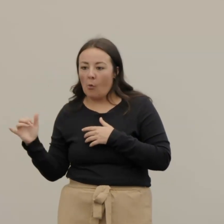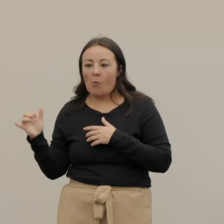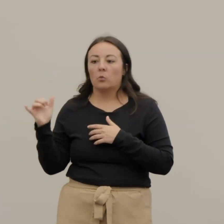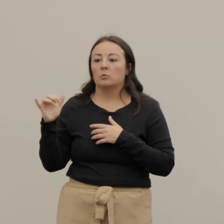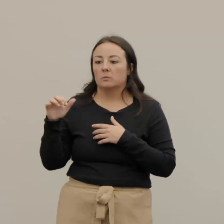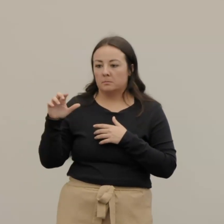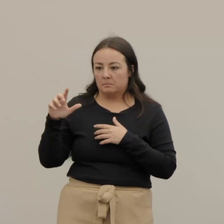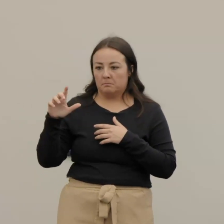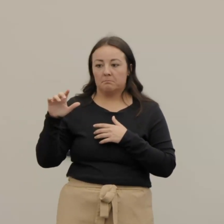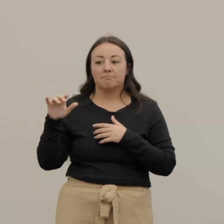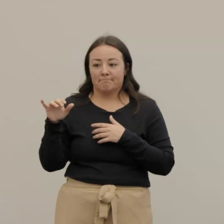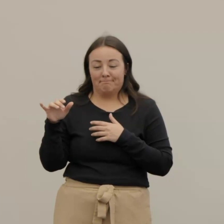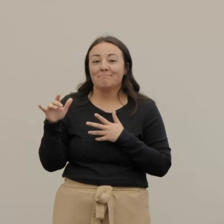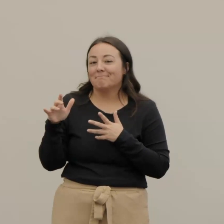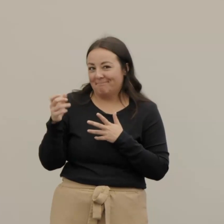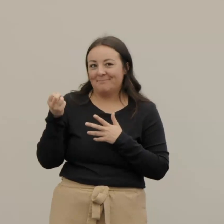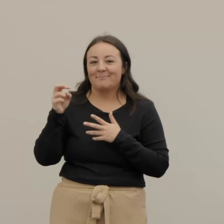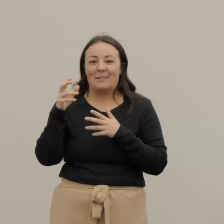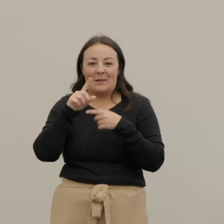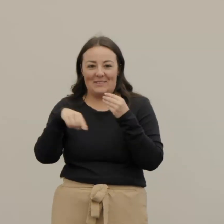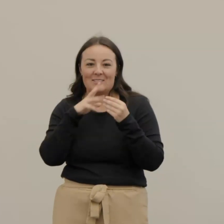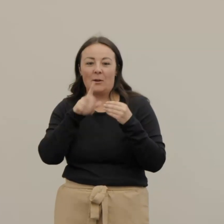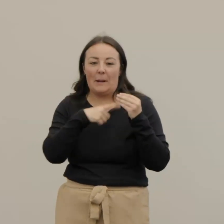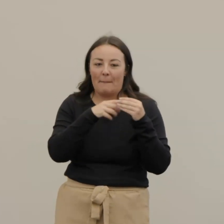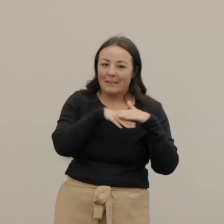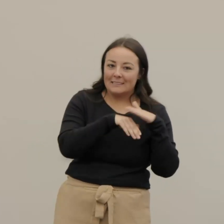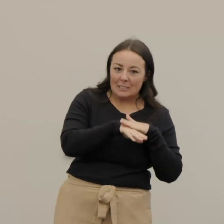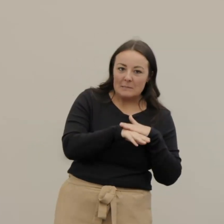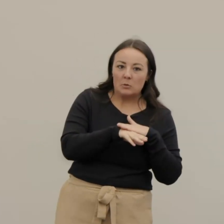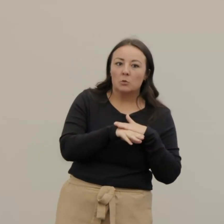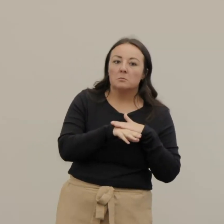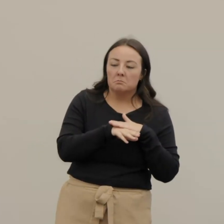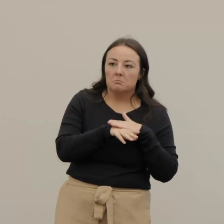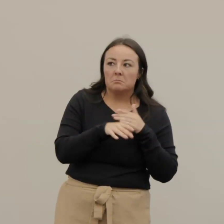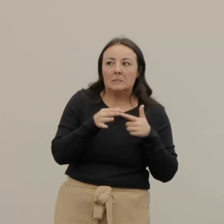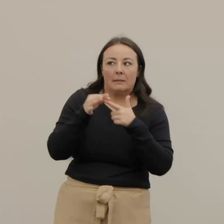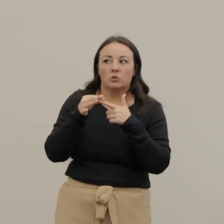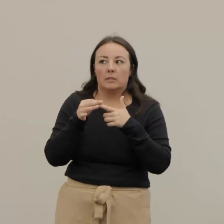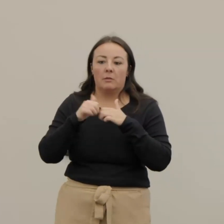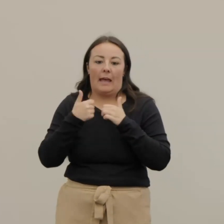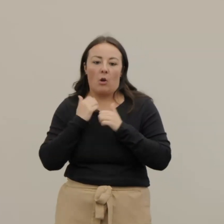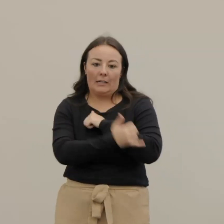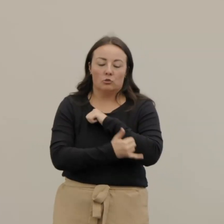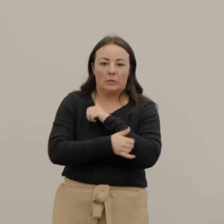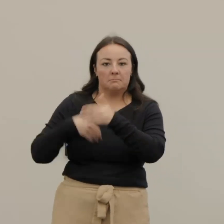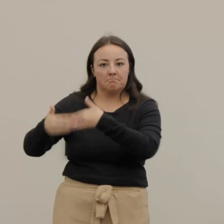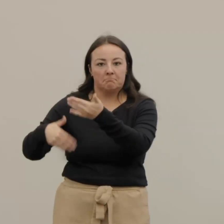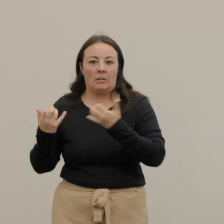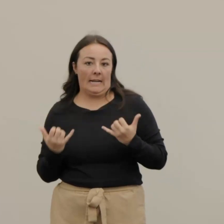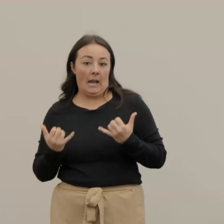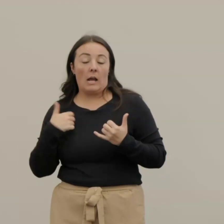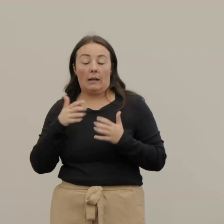of accessibility is in the world, and especially in this country, I encourage you to get access